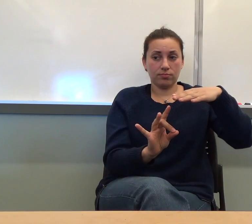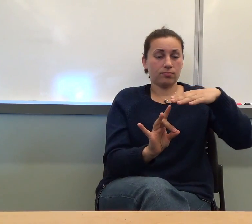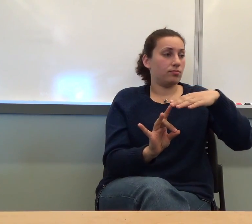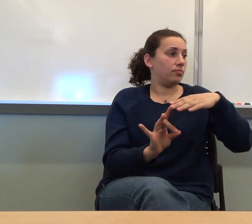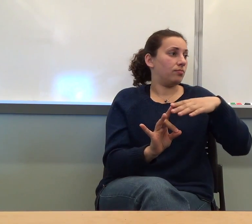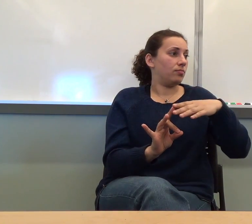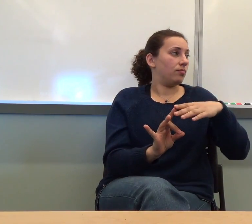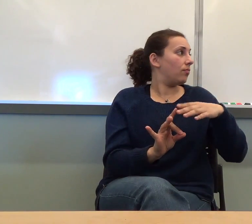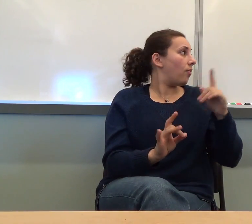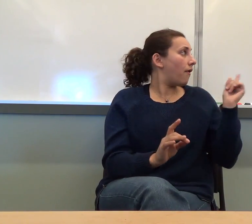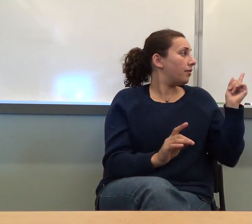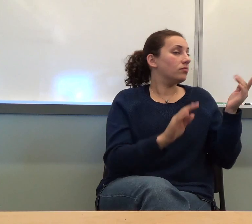And this turns out to be